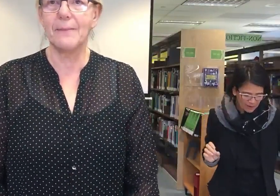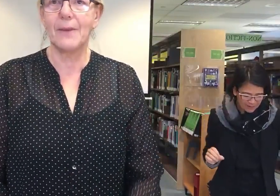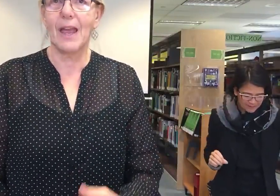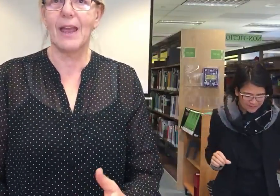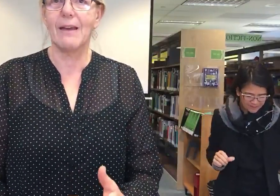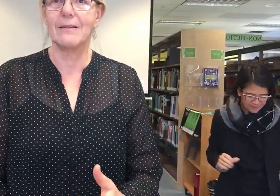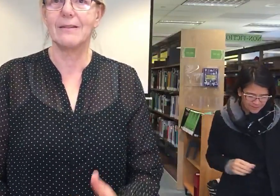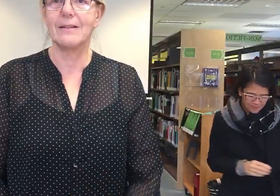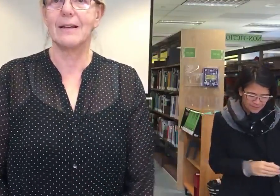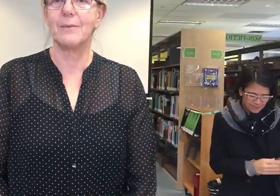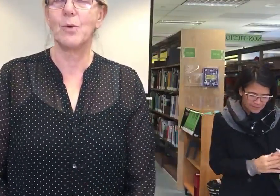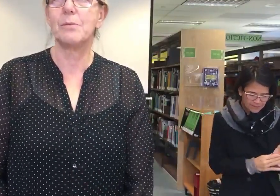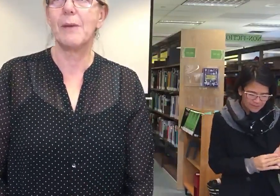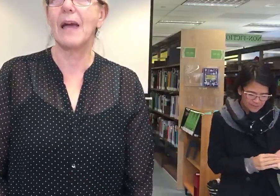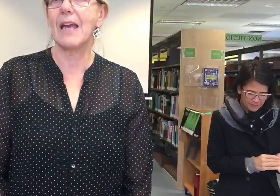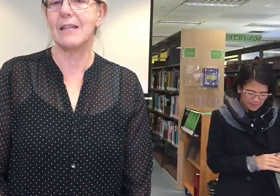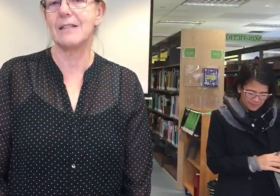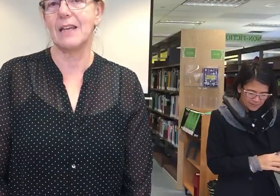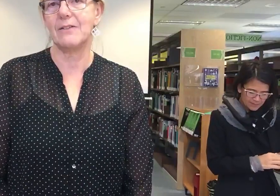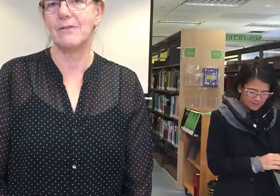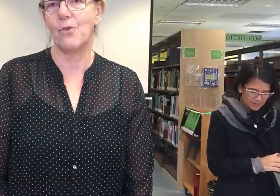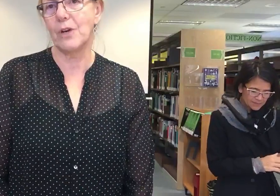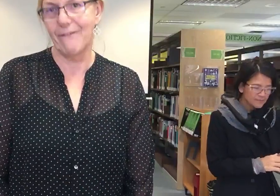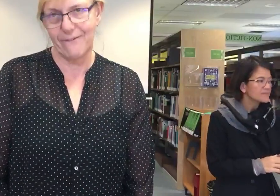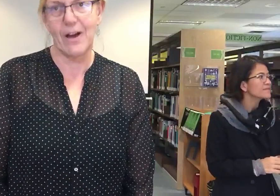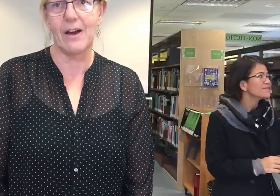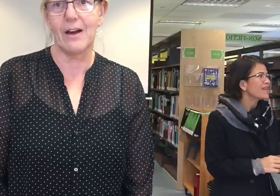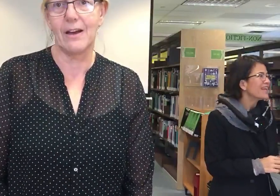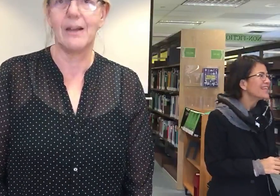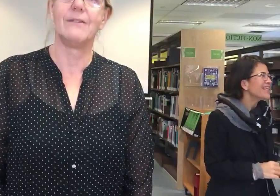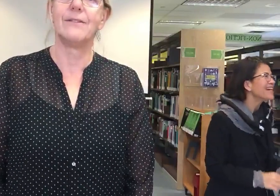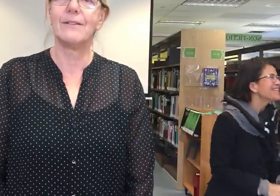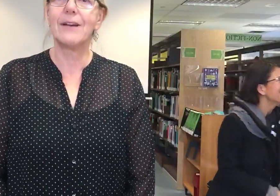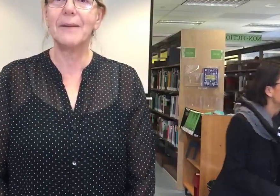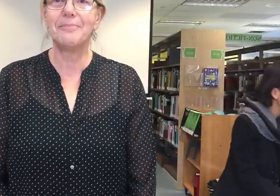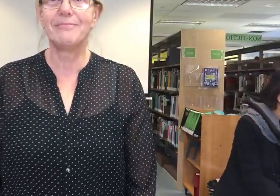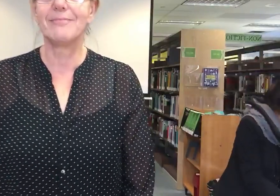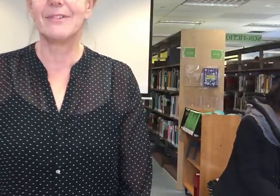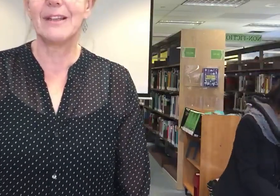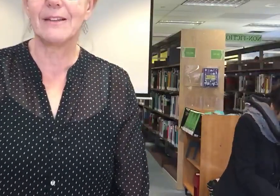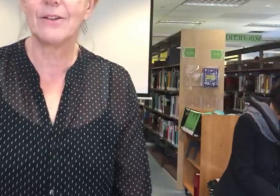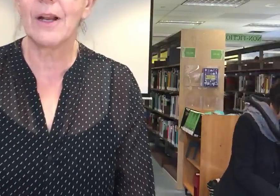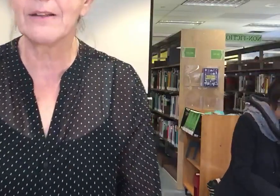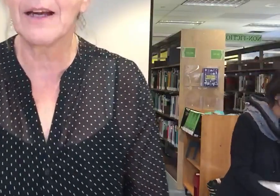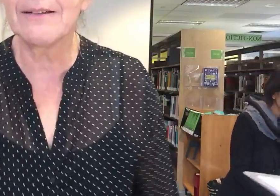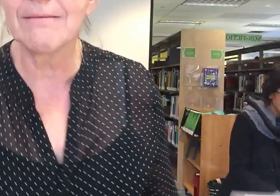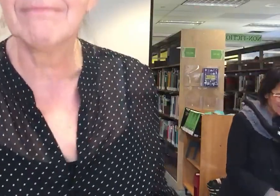its thing. And we'll be back at 10:45.